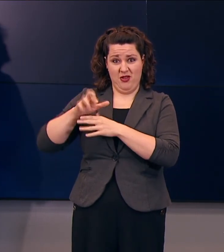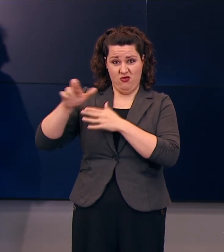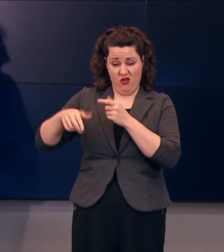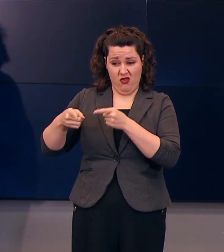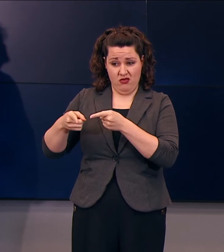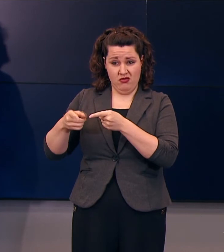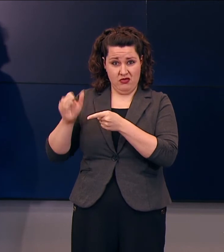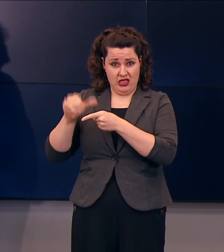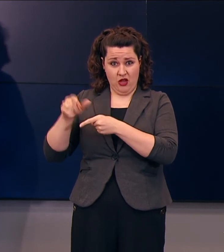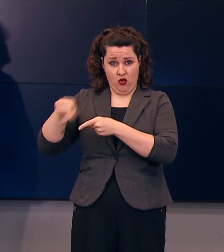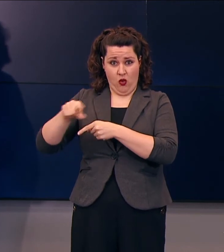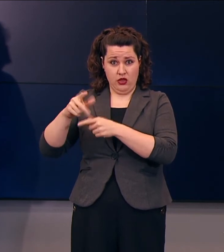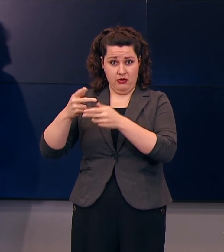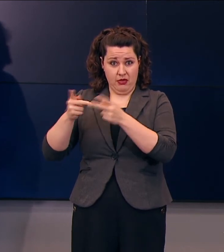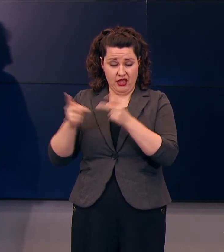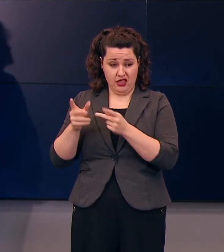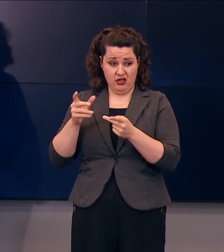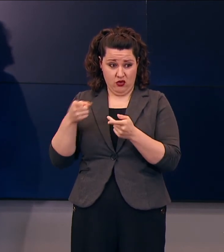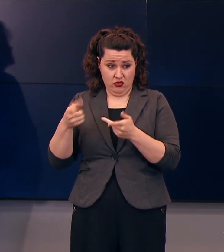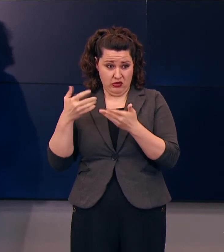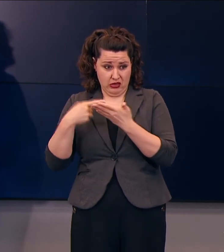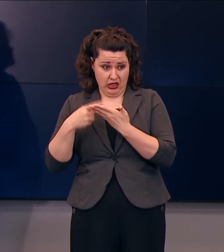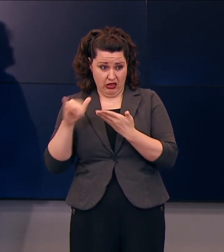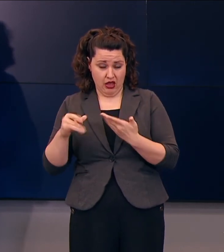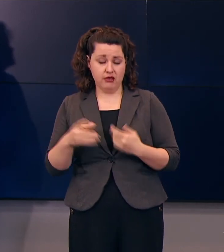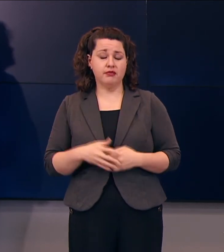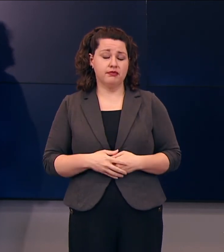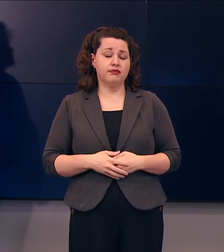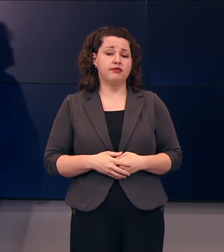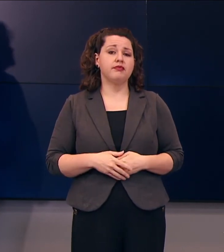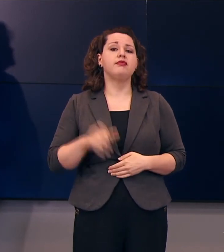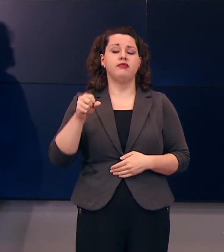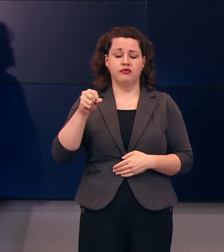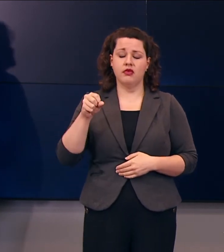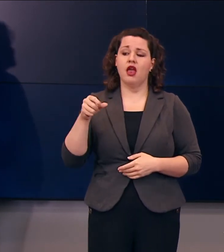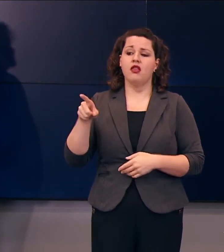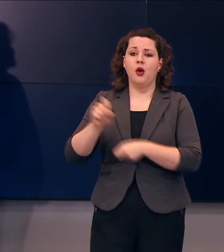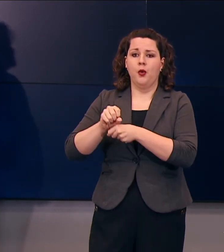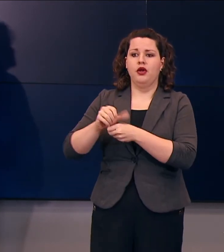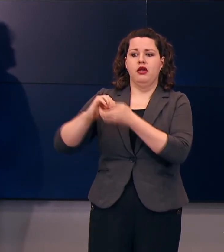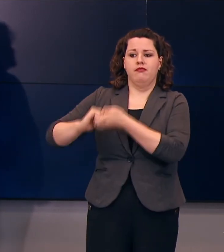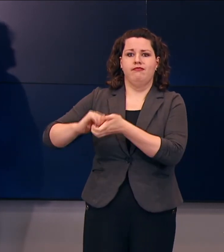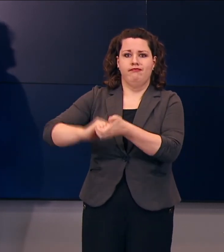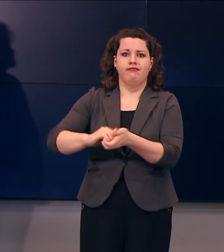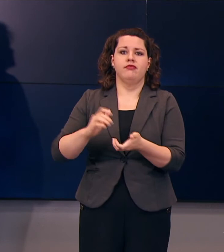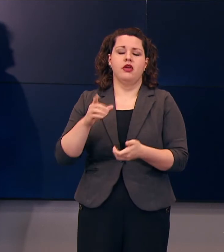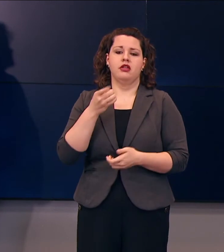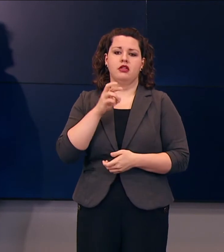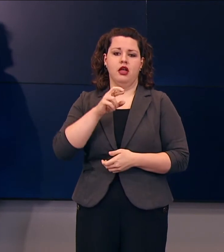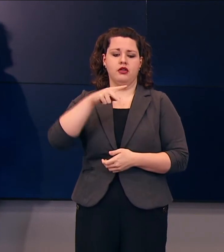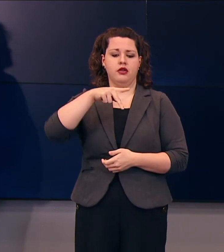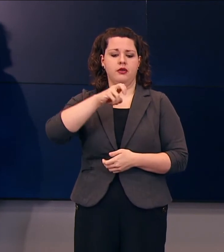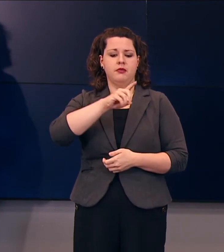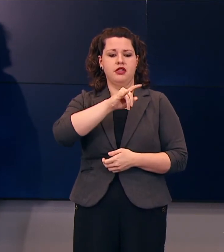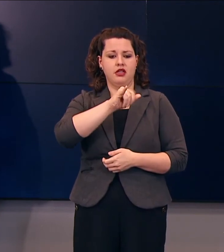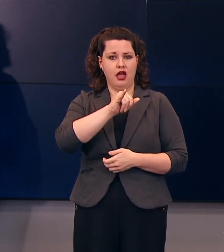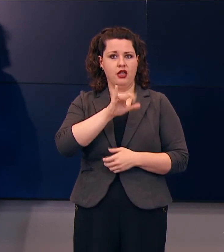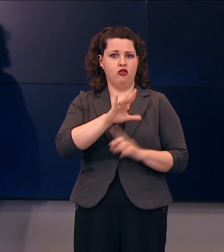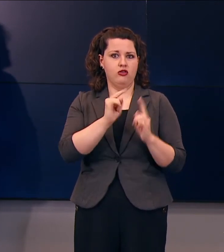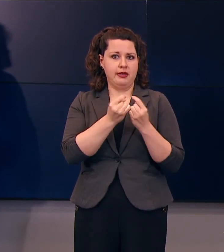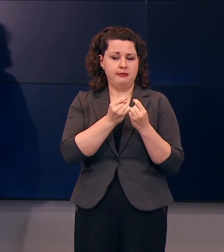still being discussed? Can we get an update on that, please? Yeah. So they are working closely with both facilities. Dr. Bedotti and her team has been in